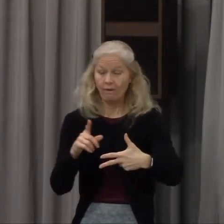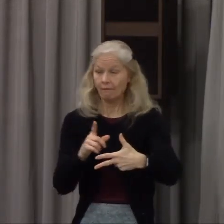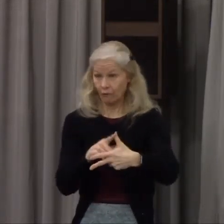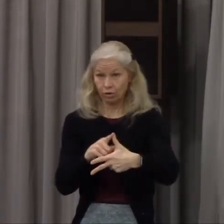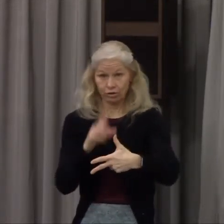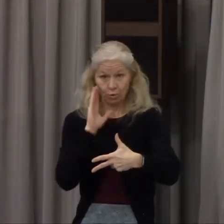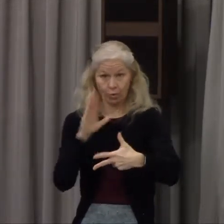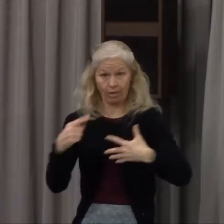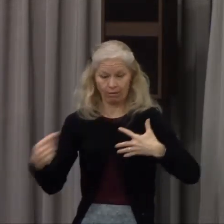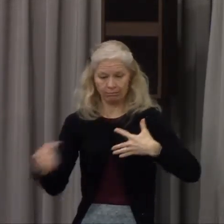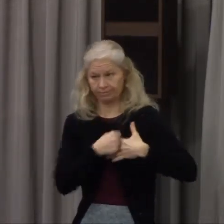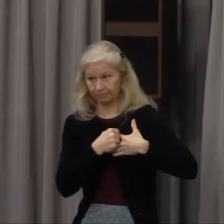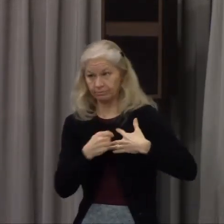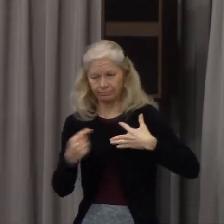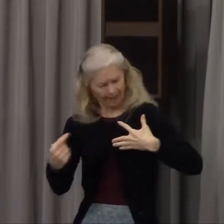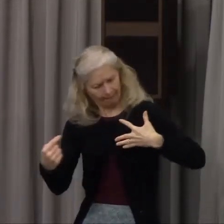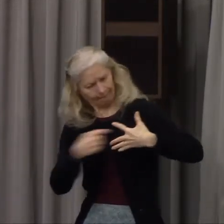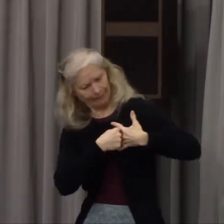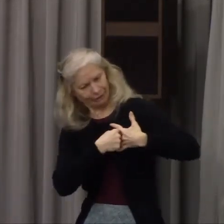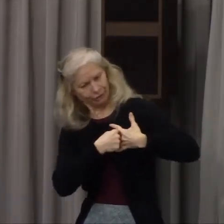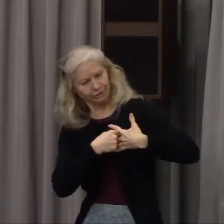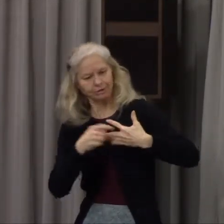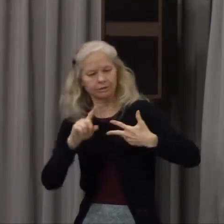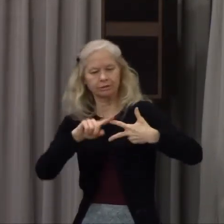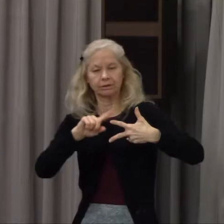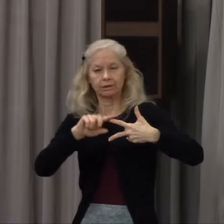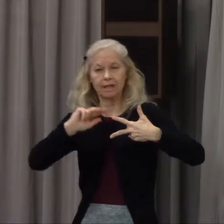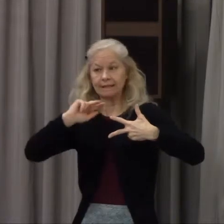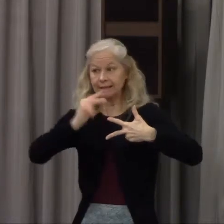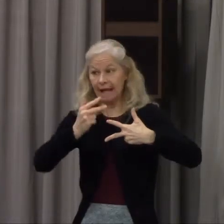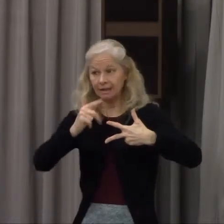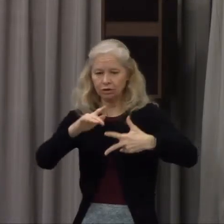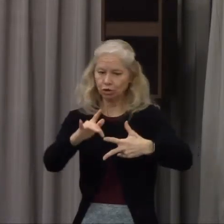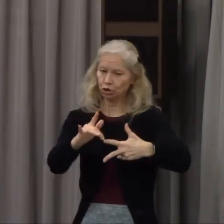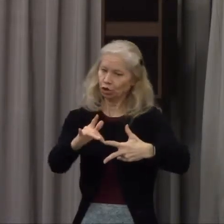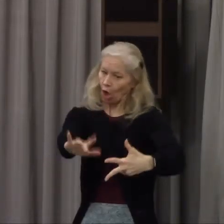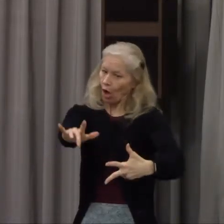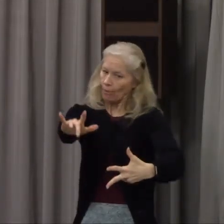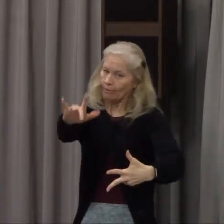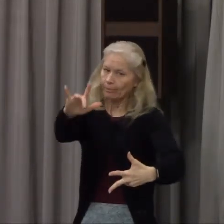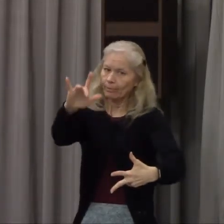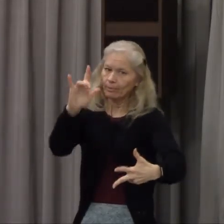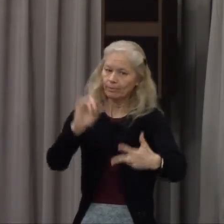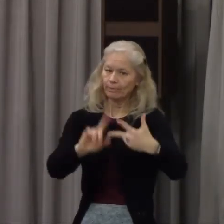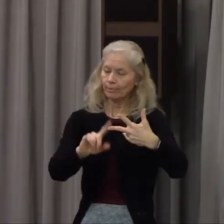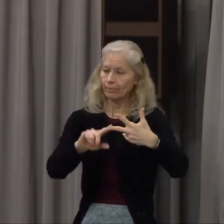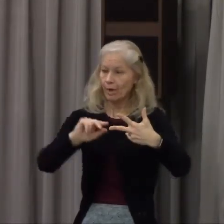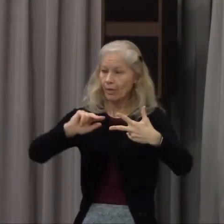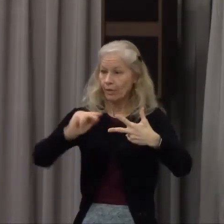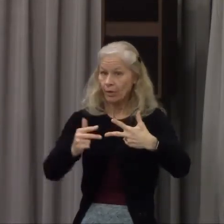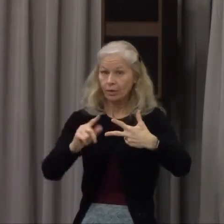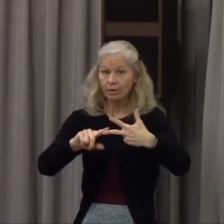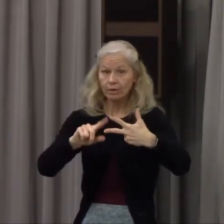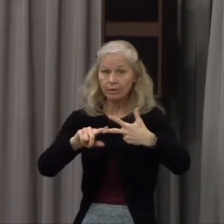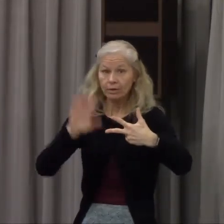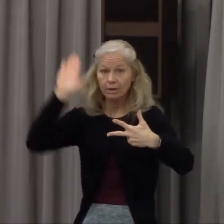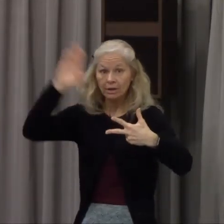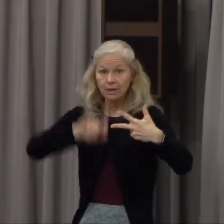finally, the Word of God is a penal sword to condemn. The Word of God is a